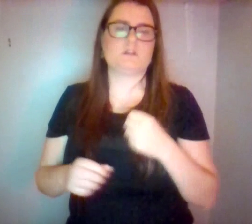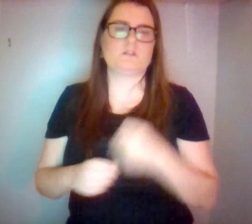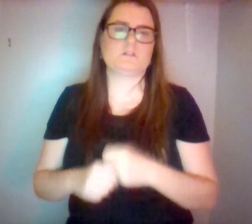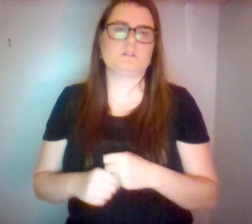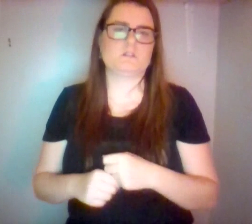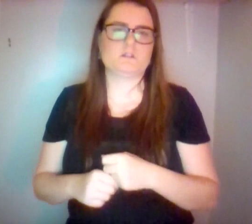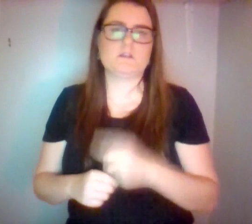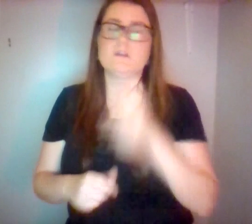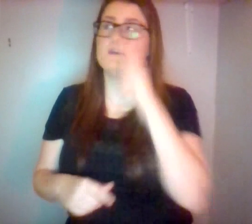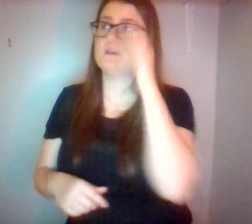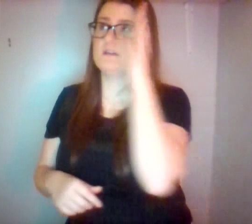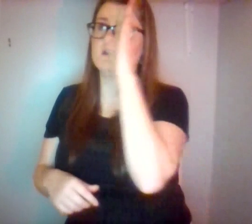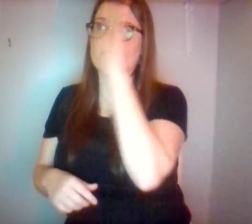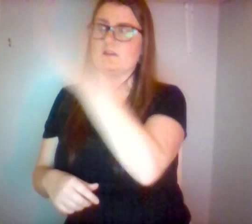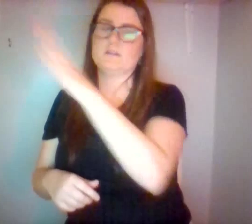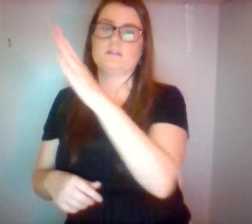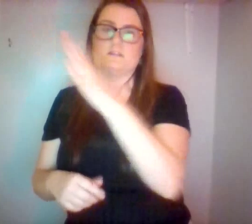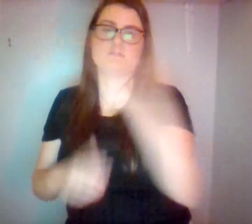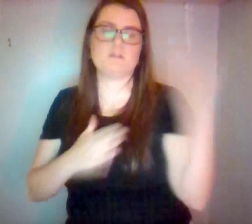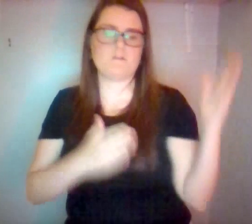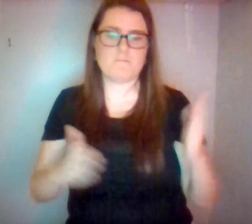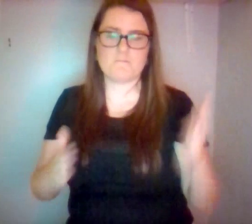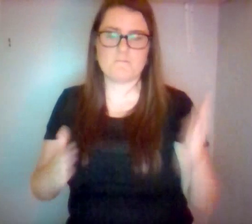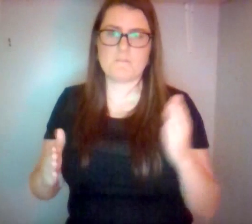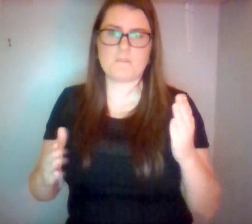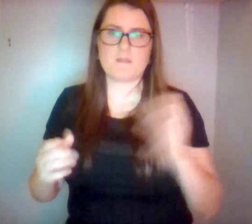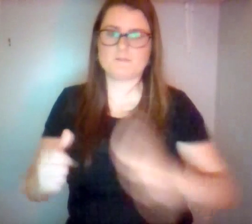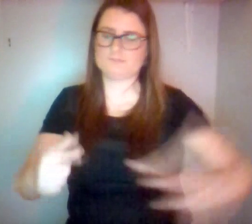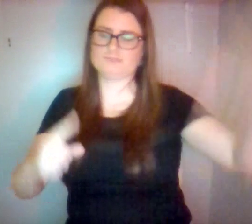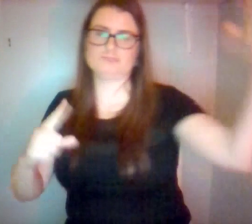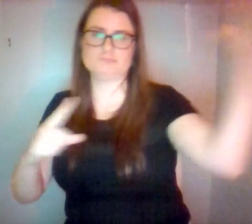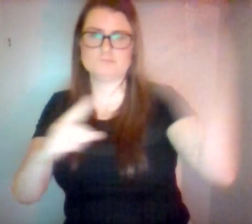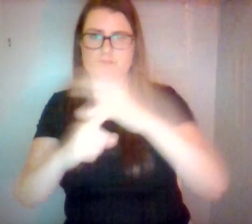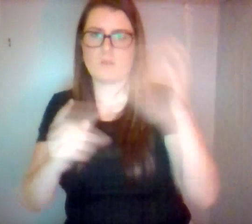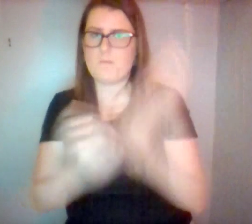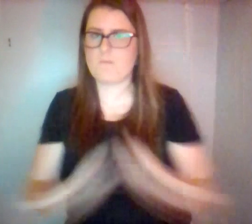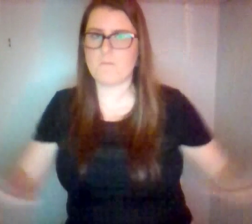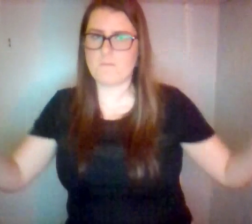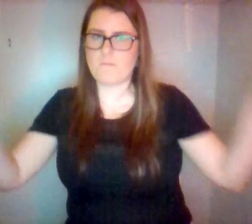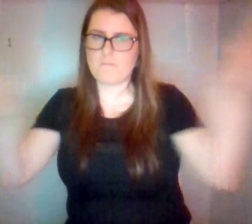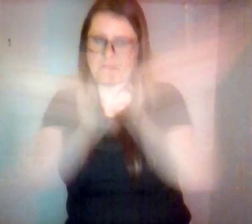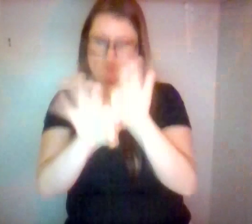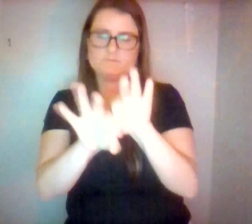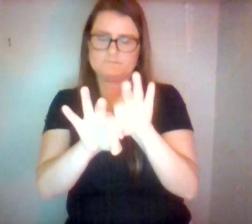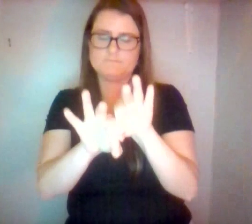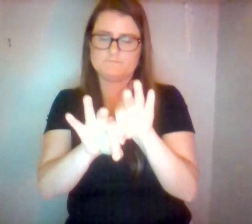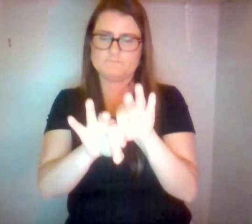to seeking to do his calling. Thank you, Pastor John, and thank you for listening. Please email your questions to us